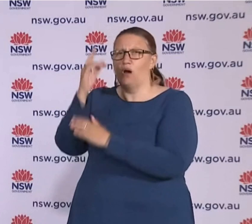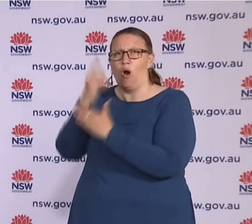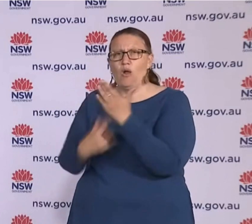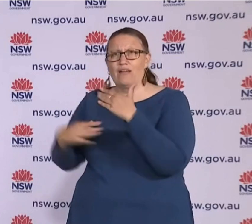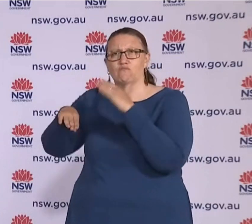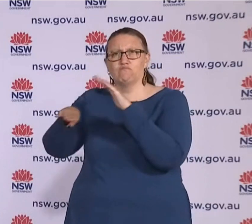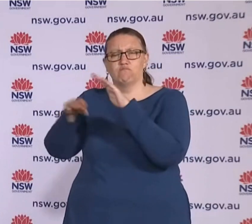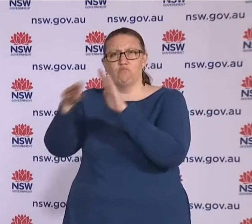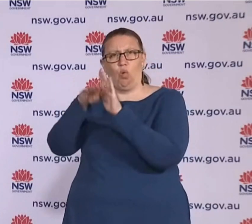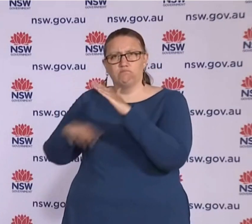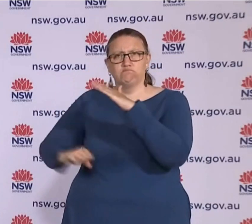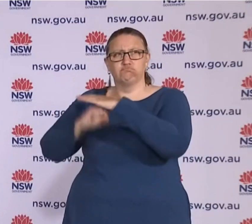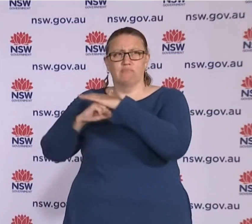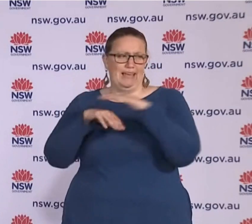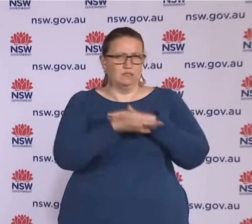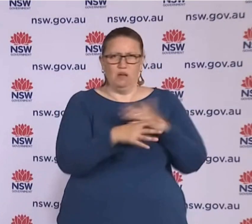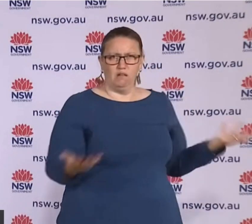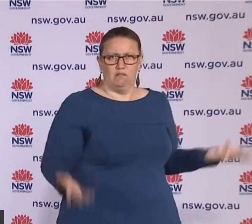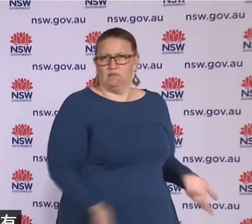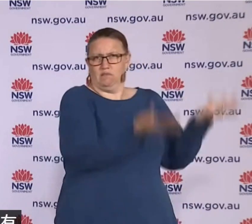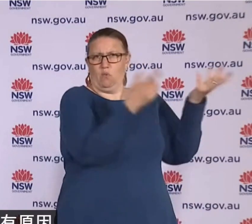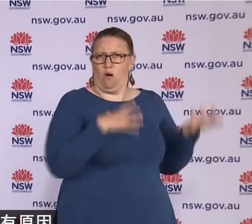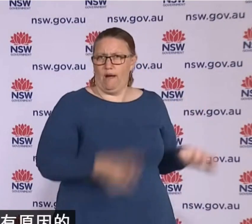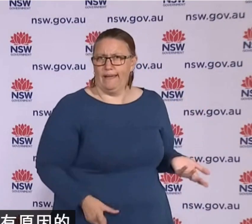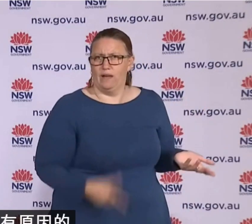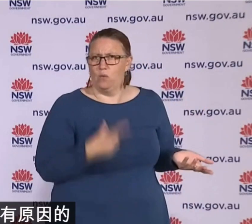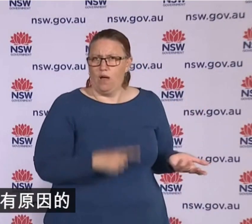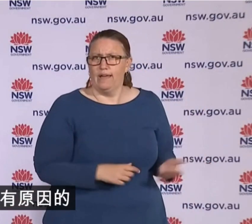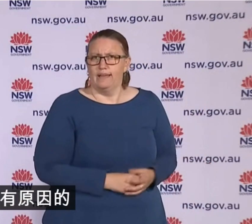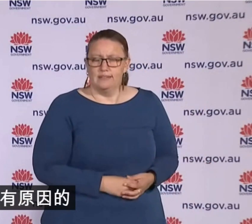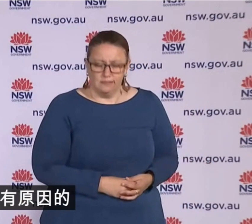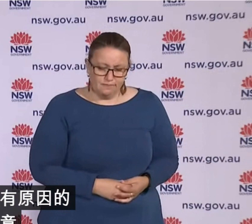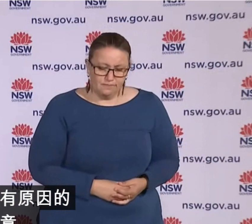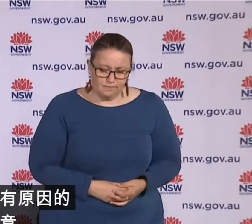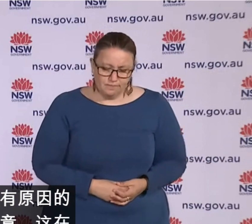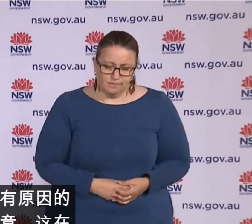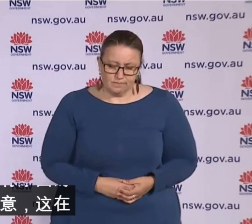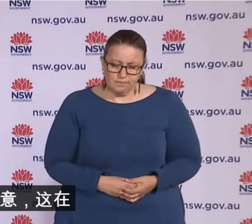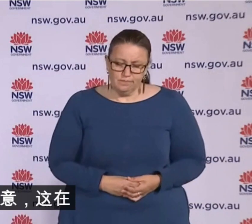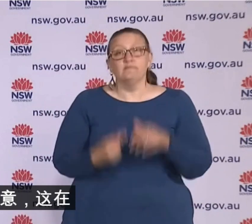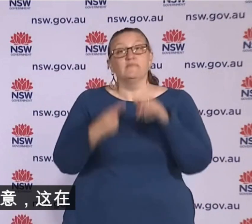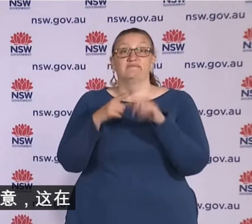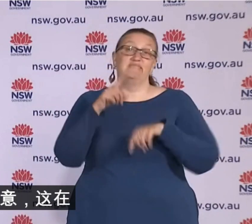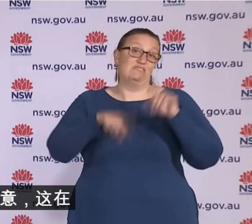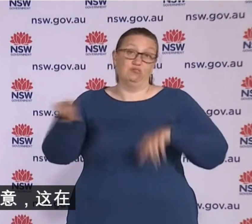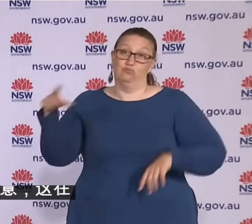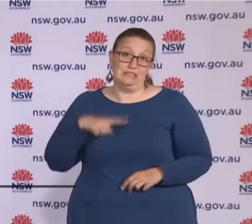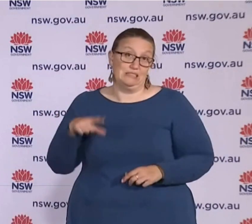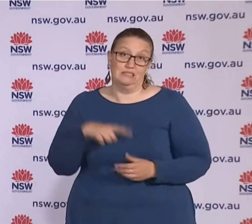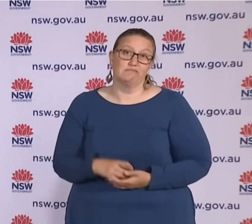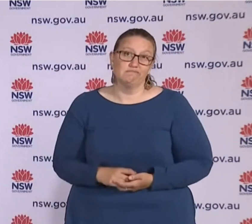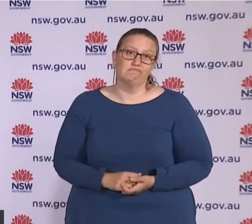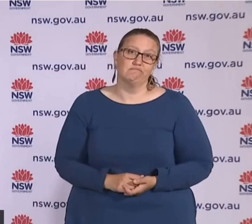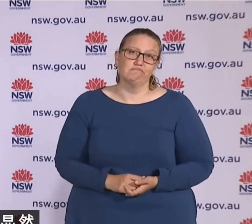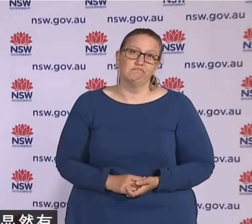there are obviously reasons that those measures are in place, but it's also important to note it depends very much